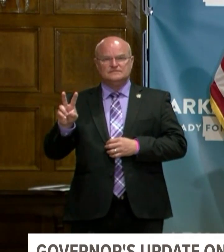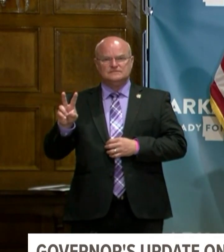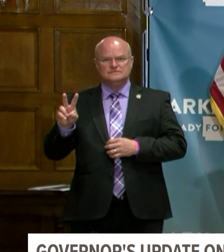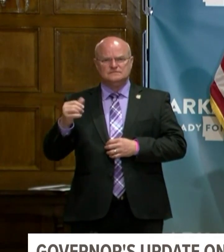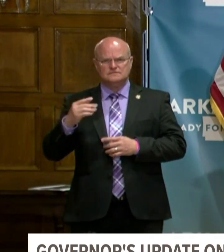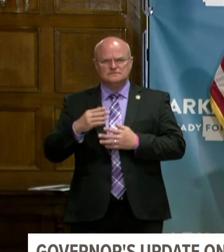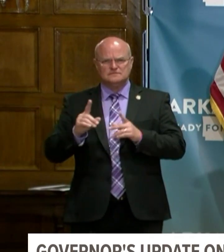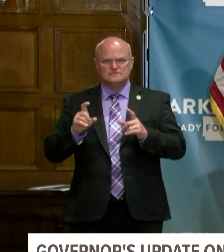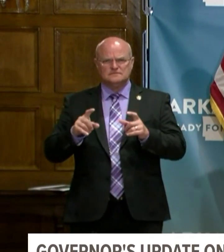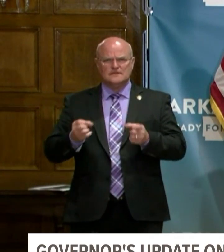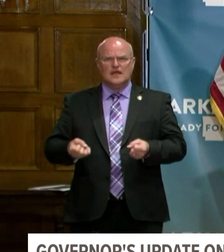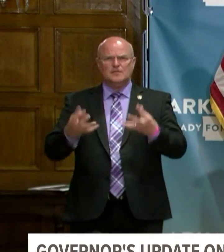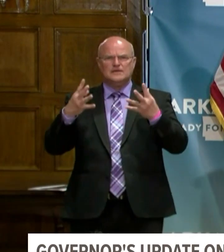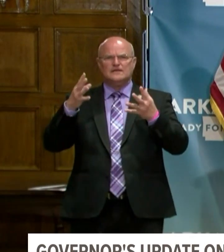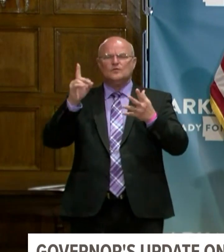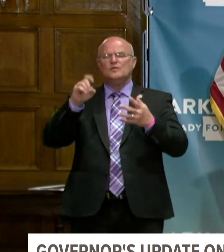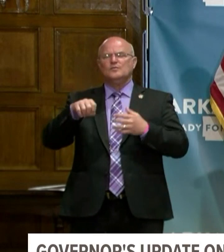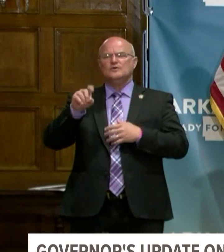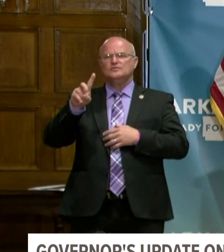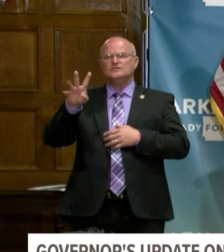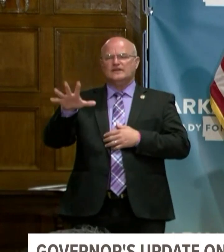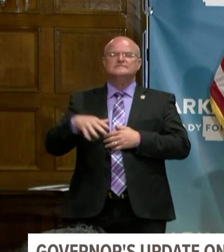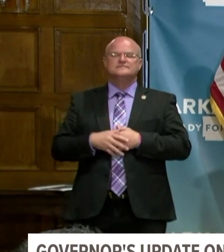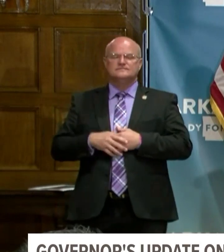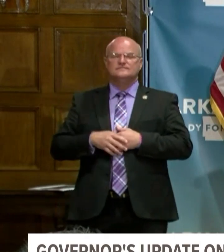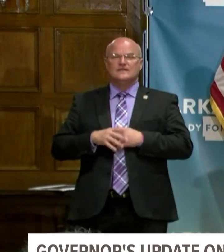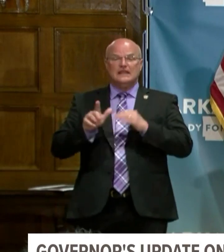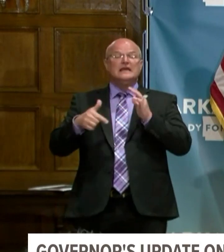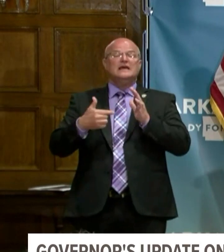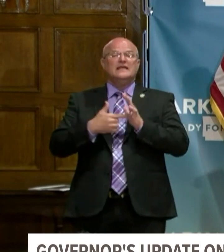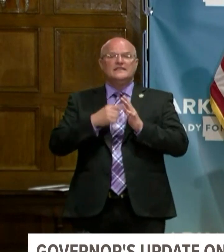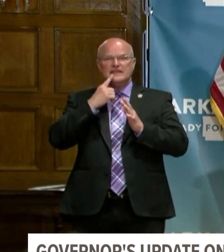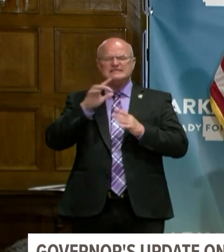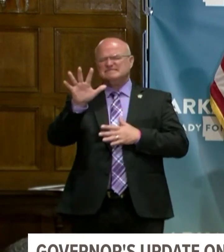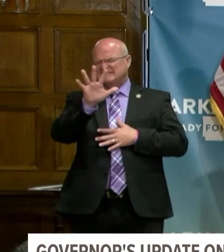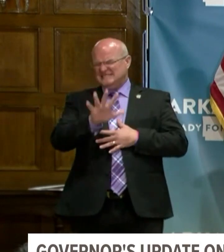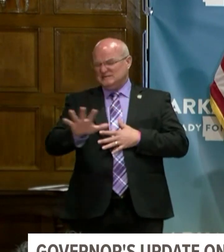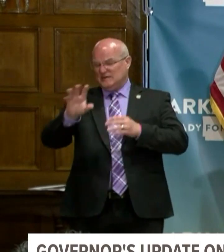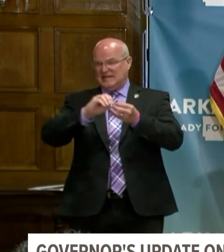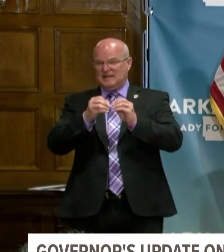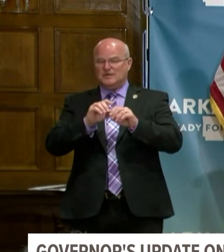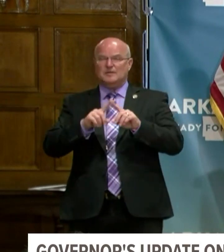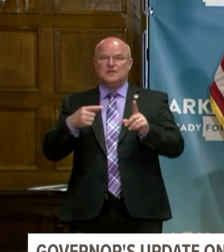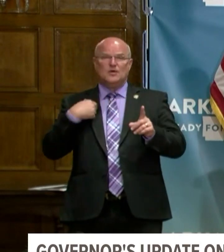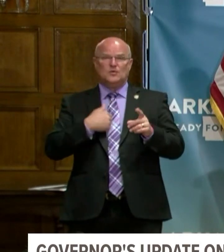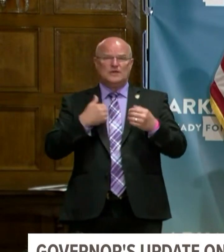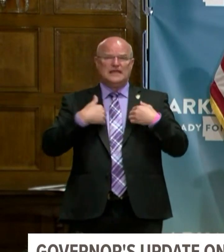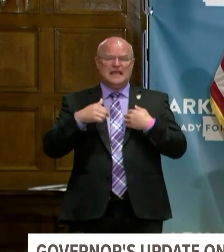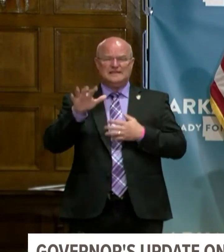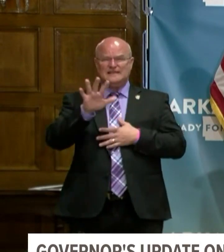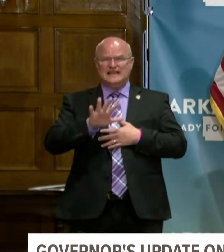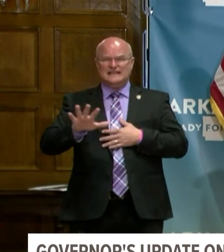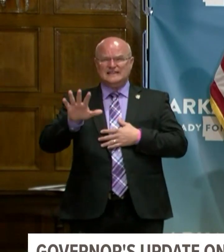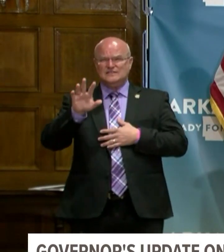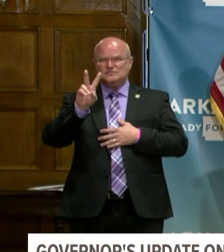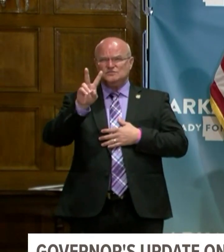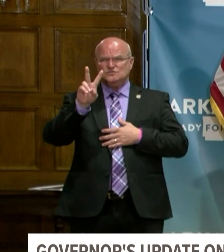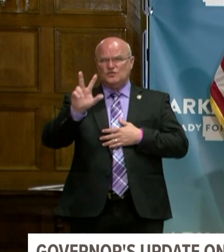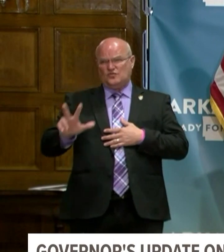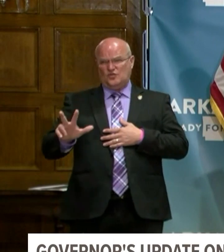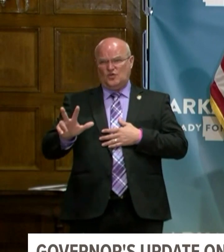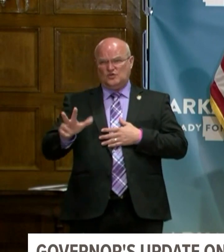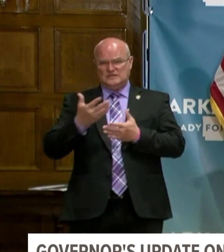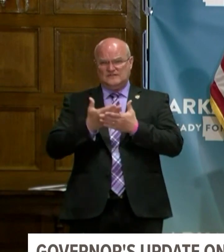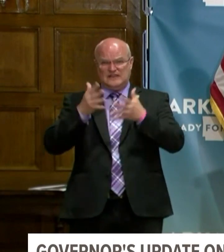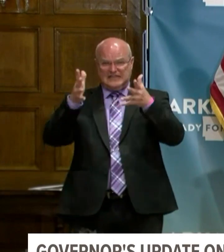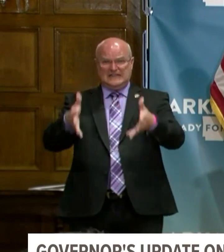What was the other part of your question? How much is left of that? And this is round numbers, but we have at least, I believe it's 2/3